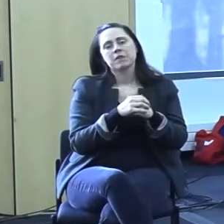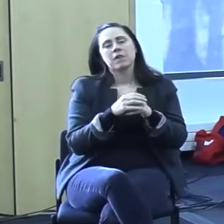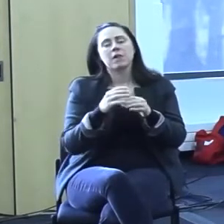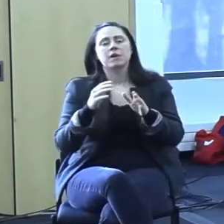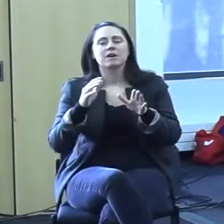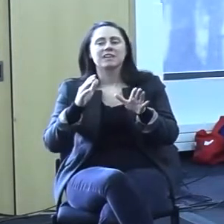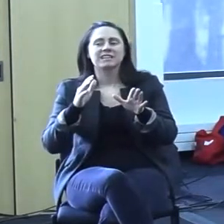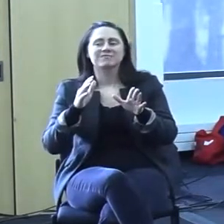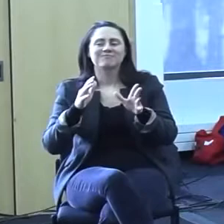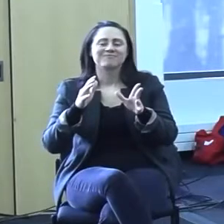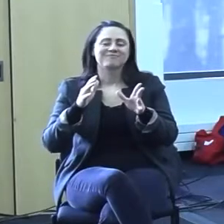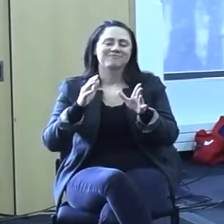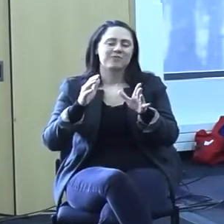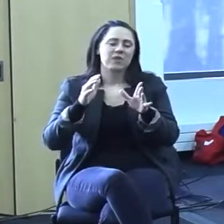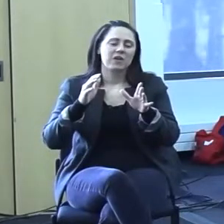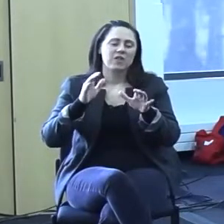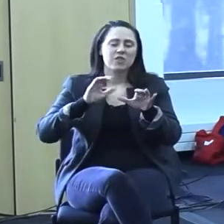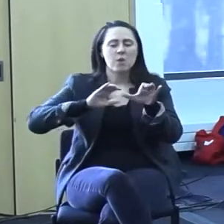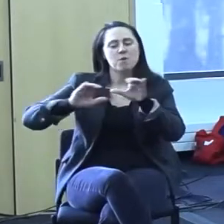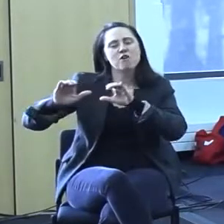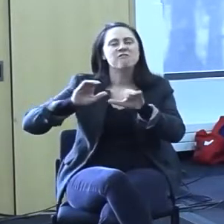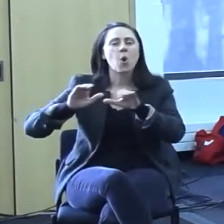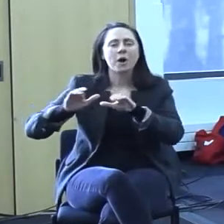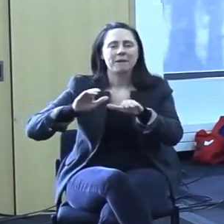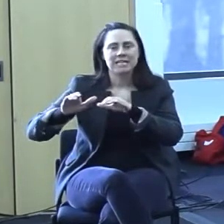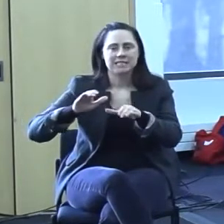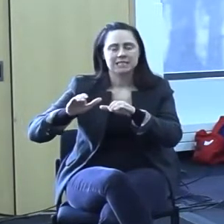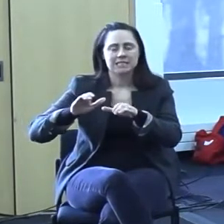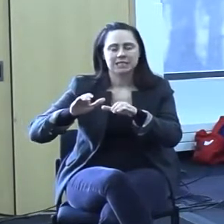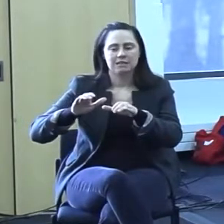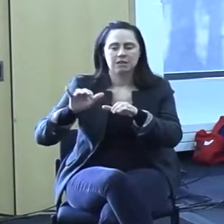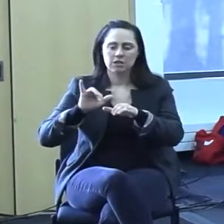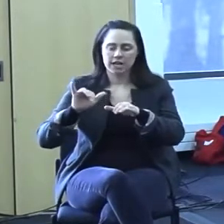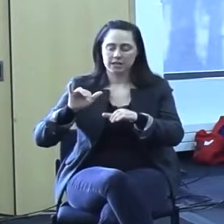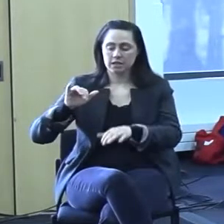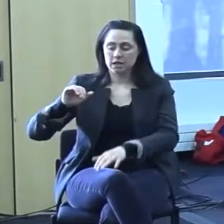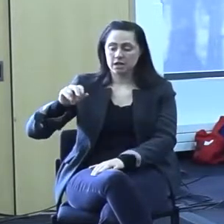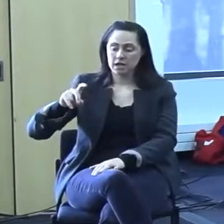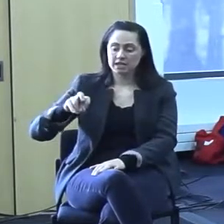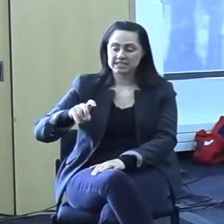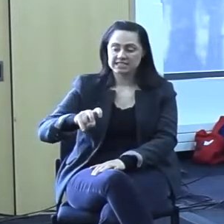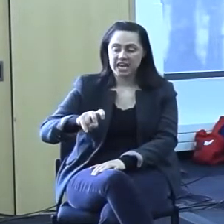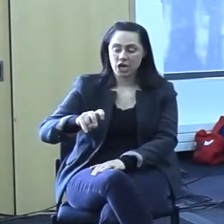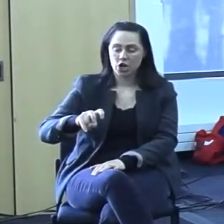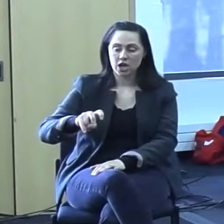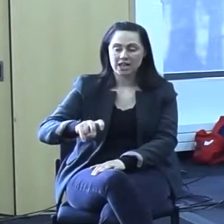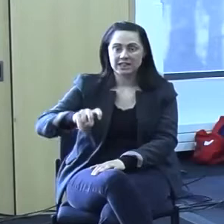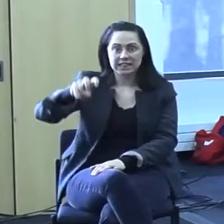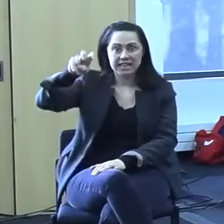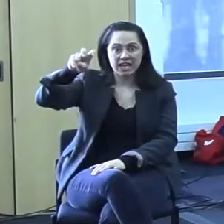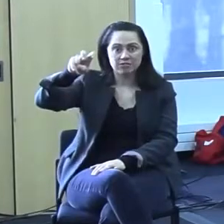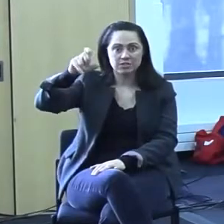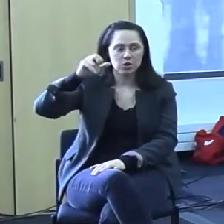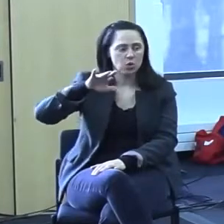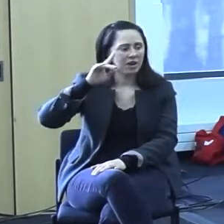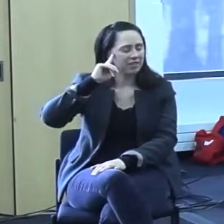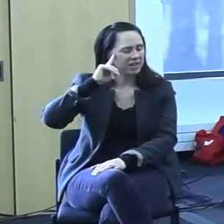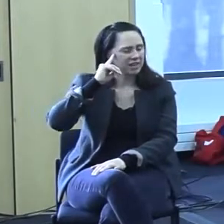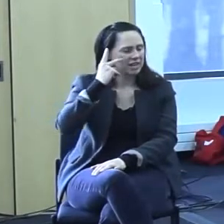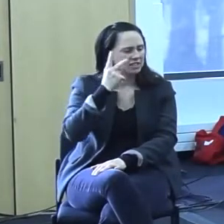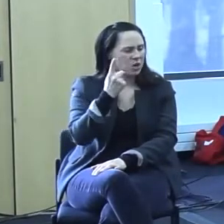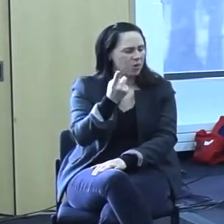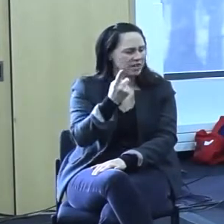of it all, like taking like a stair lift or taking one of those, like I think I saw